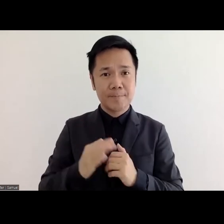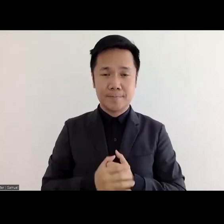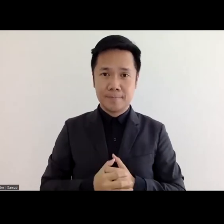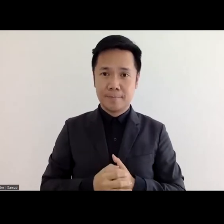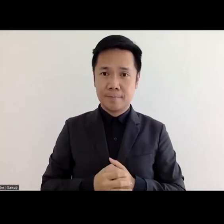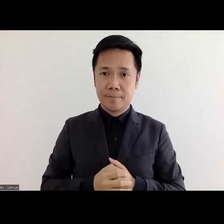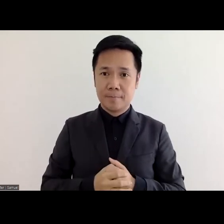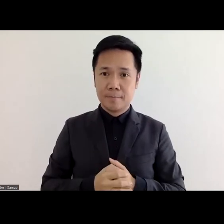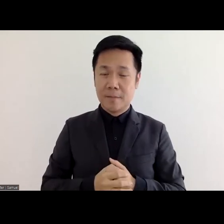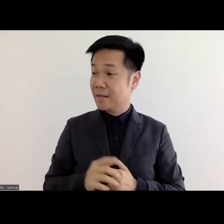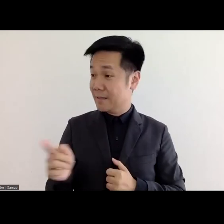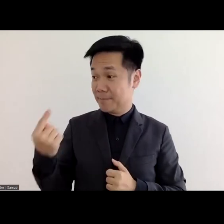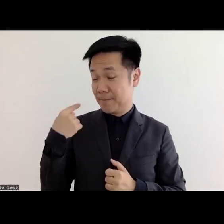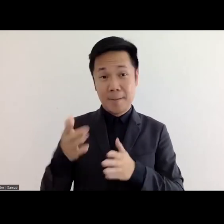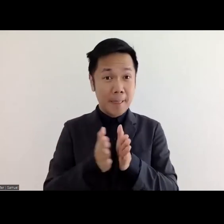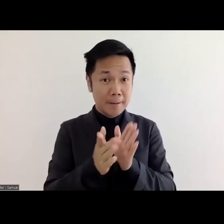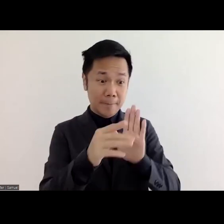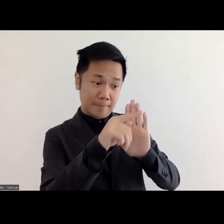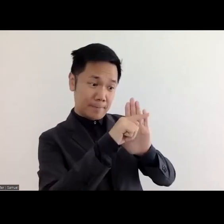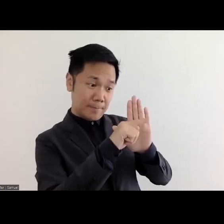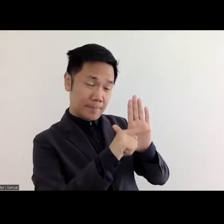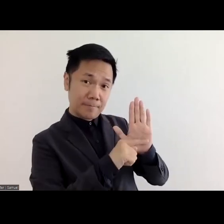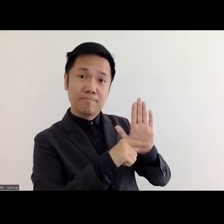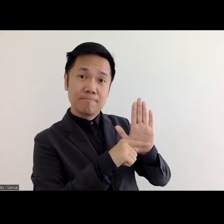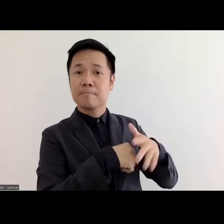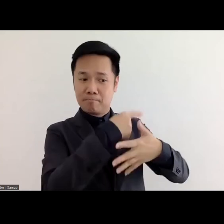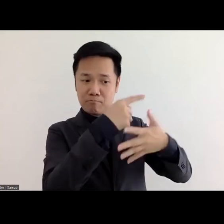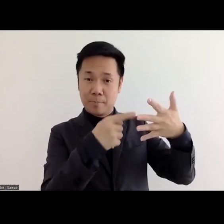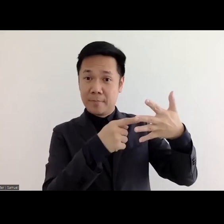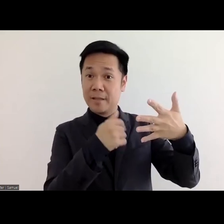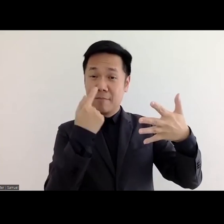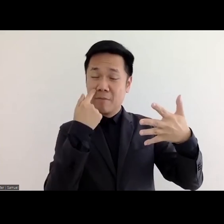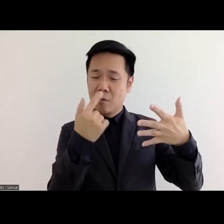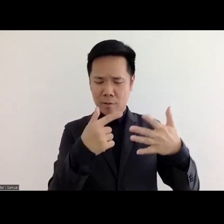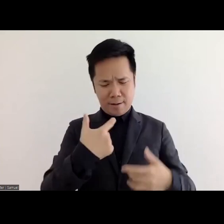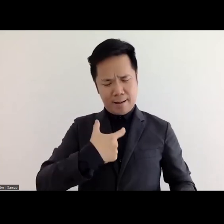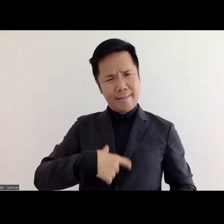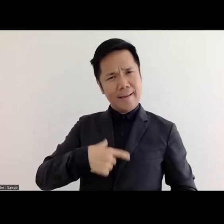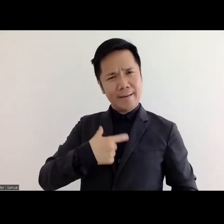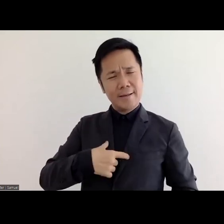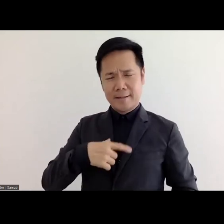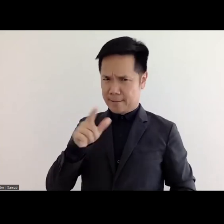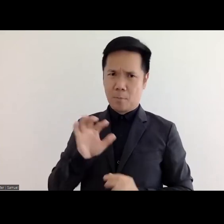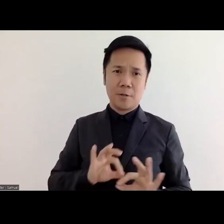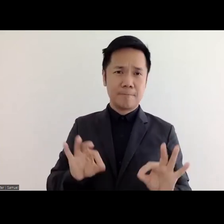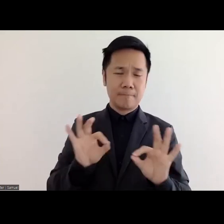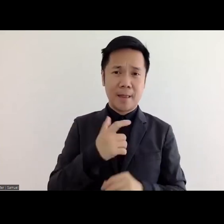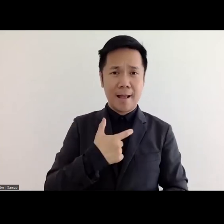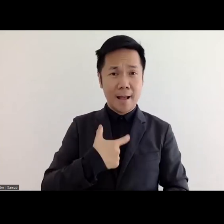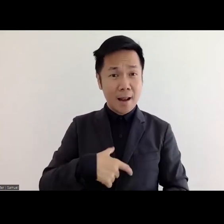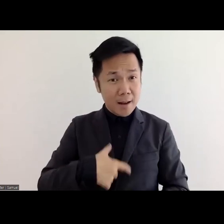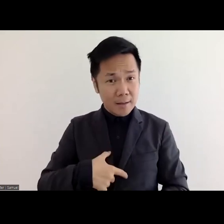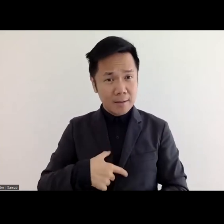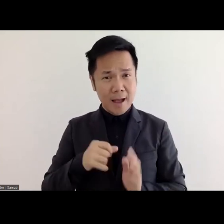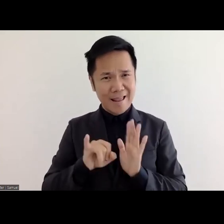the principles, the most important one was on the identity, I think. And because identity